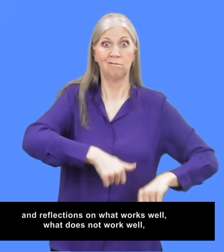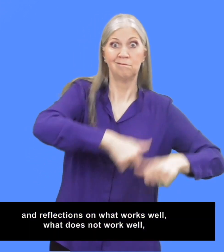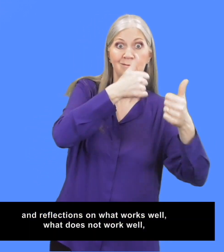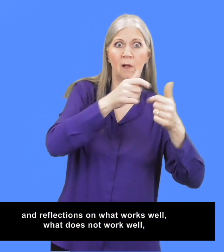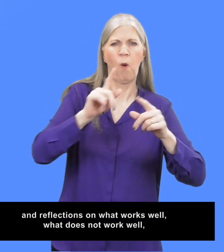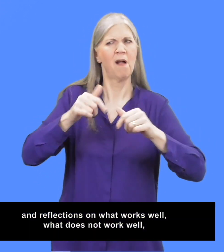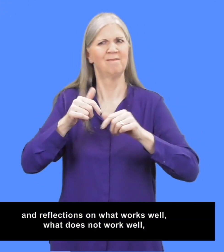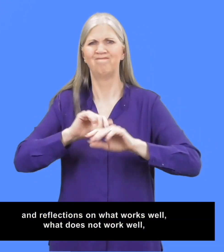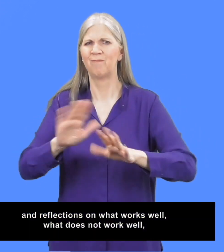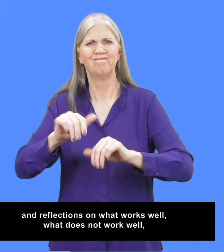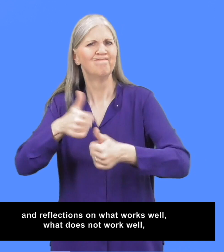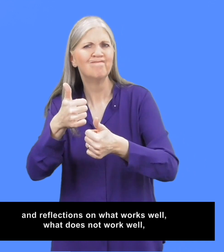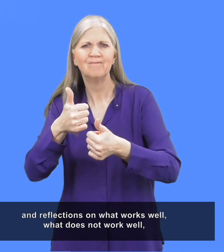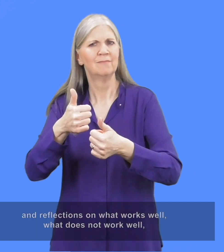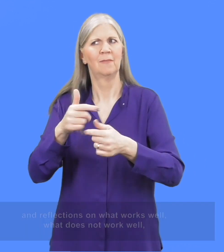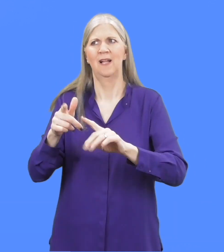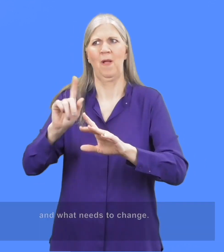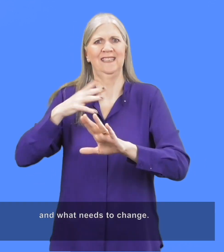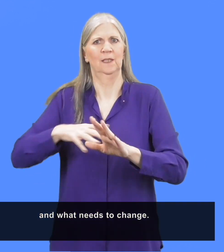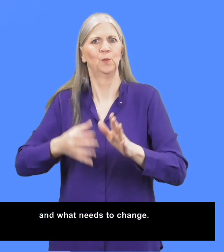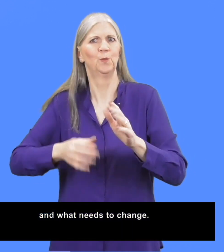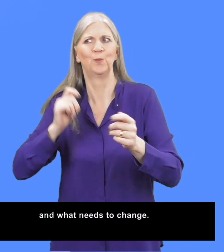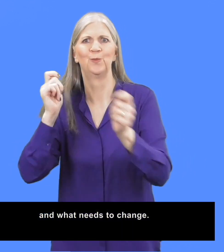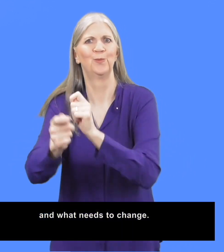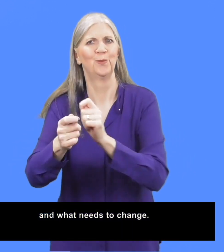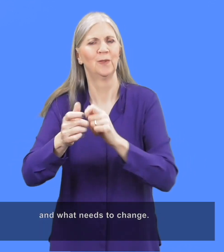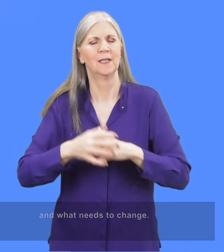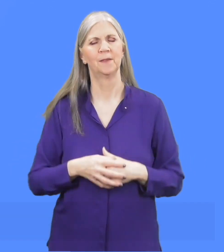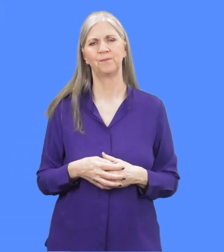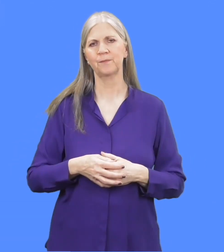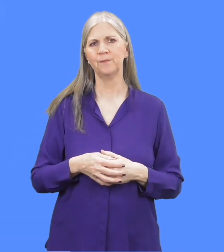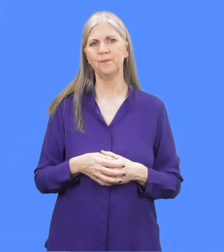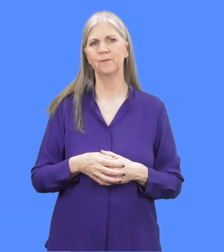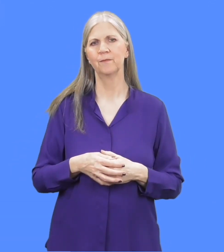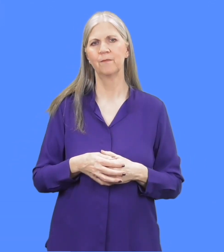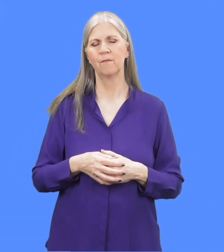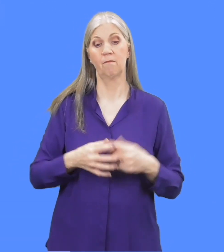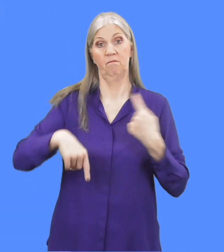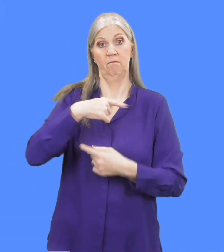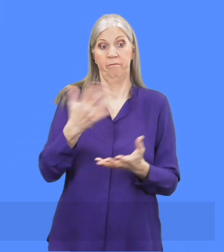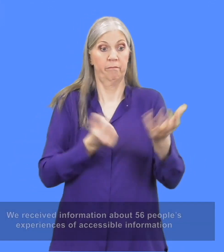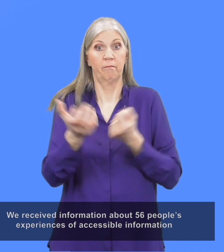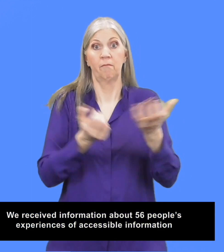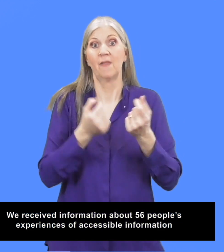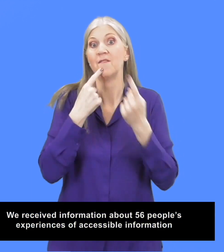on what works well, what does not work well, and what needs to change. We received information